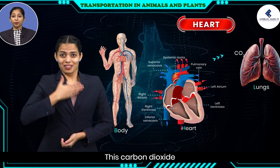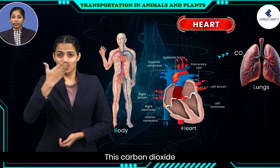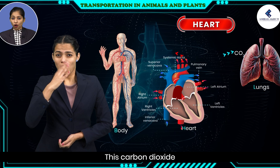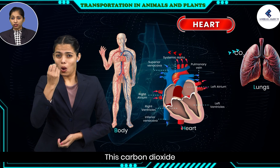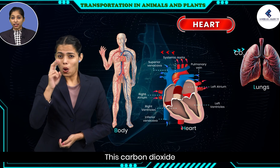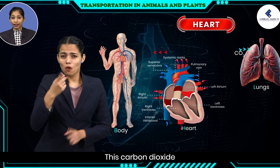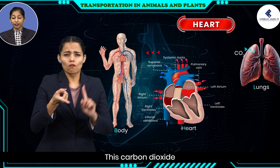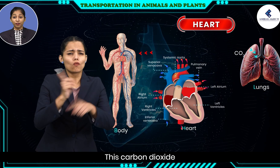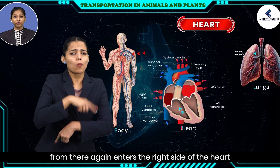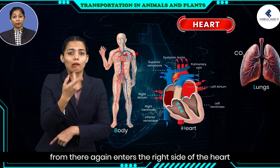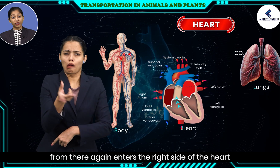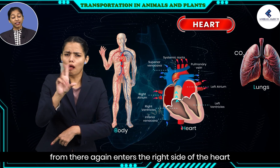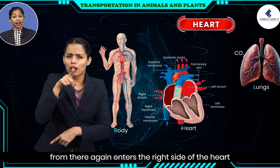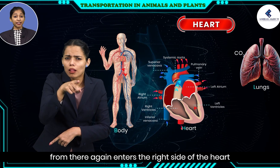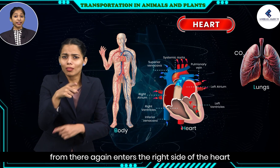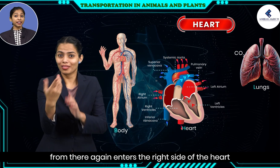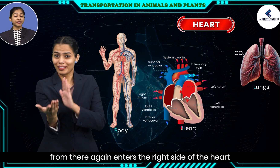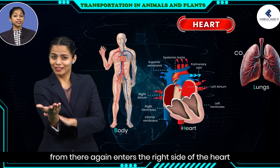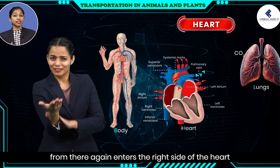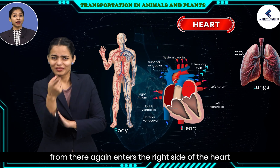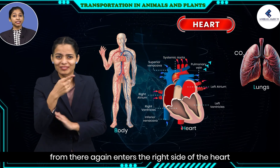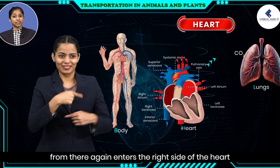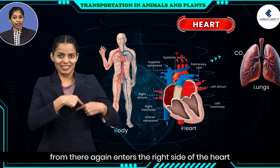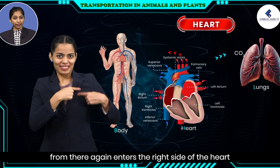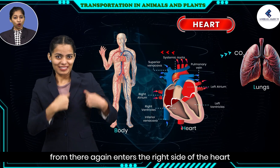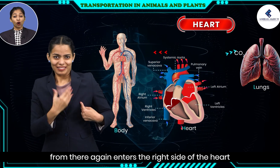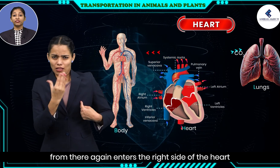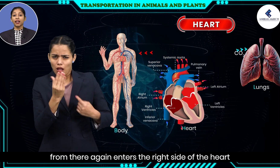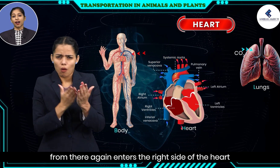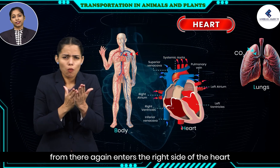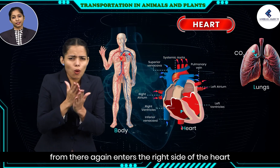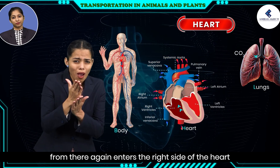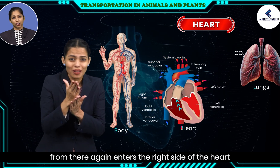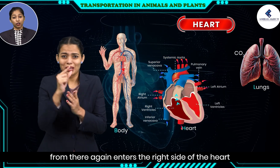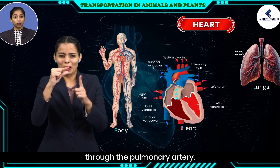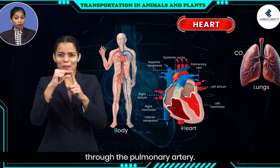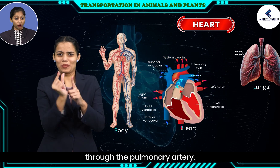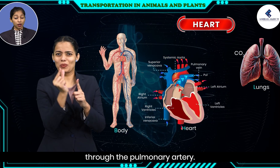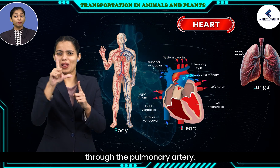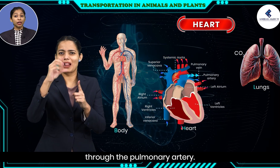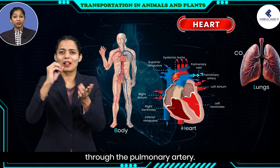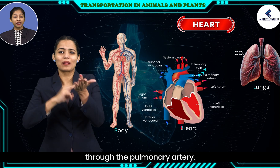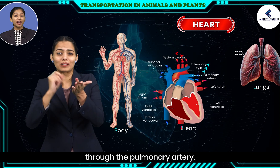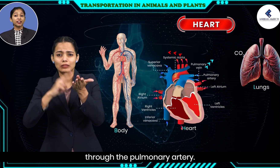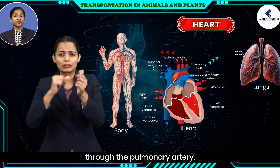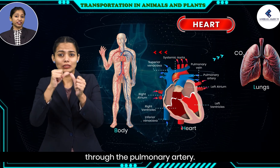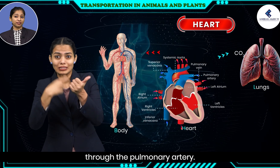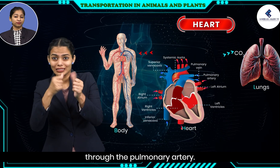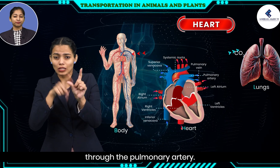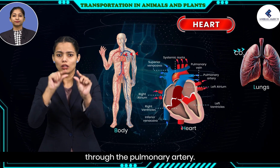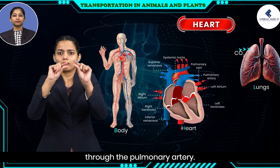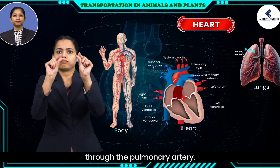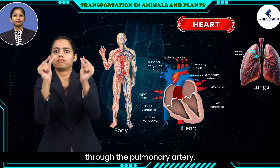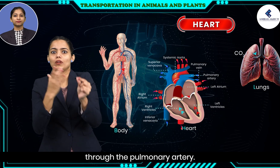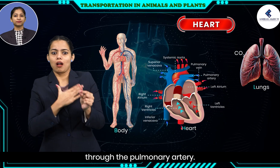This carbon dioxide from there again enters the right side of the heart through a pulmonary artery.